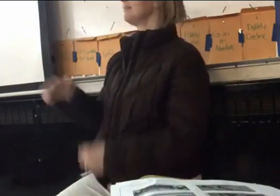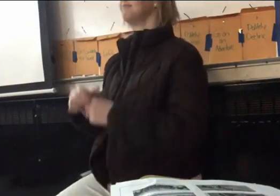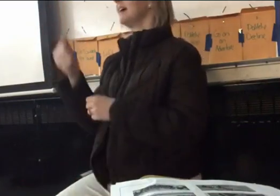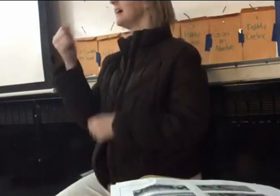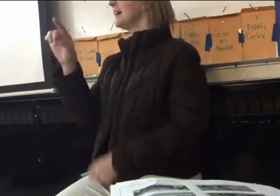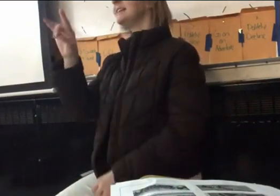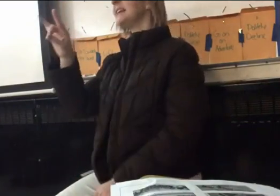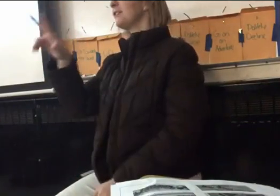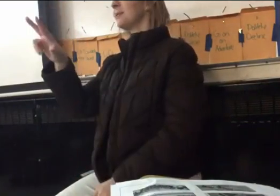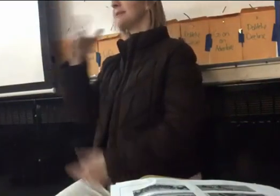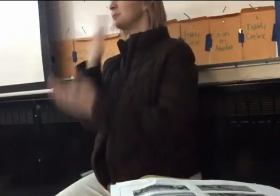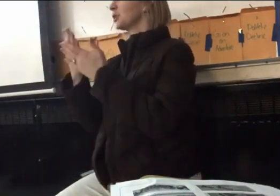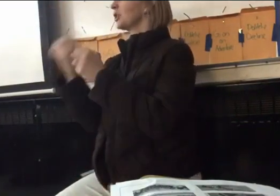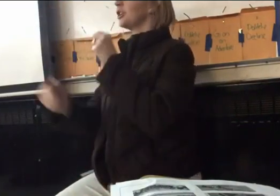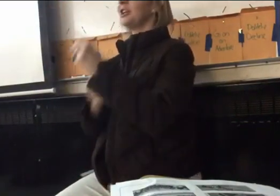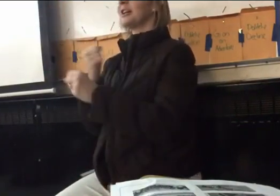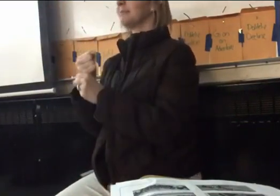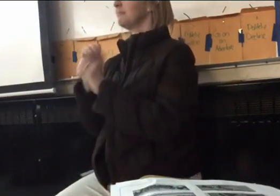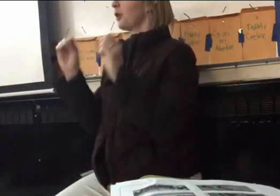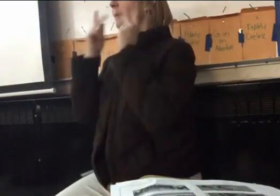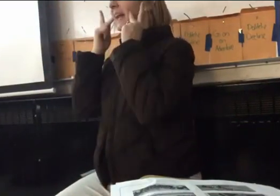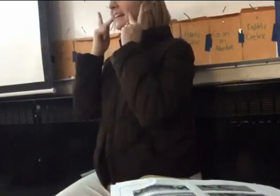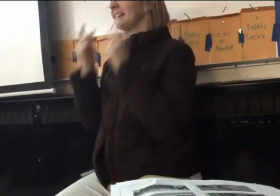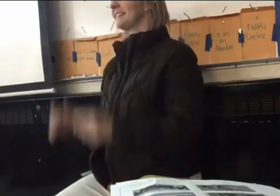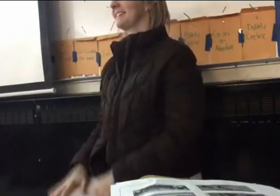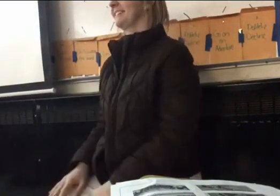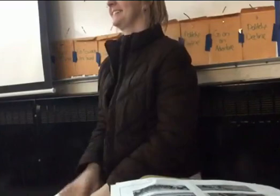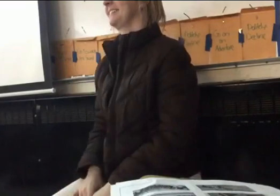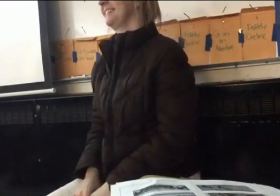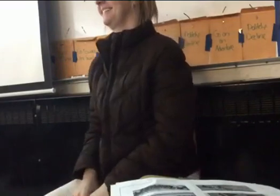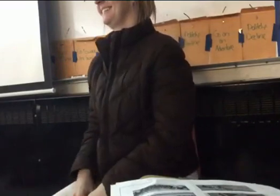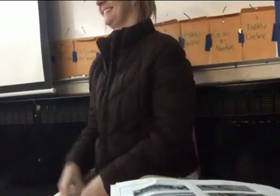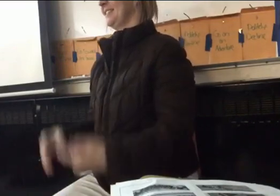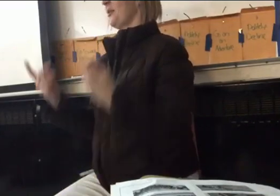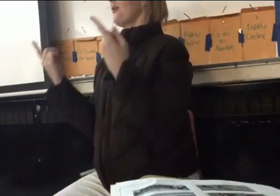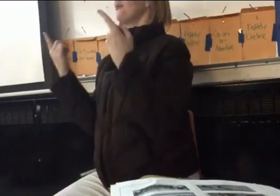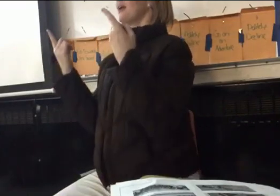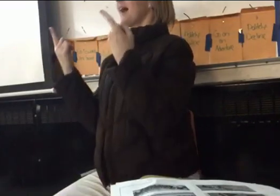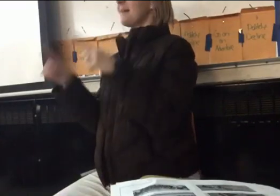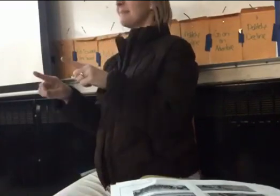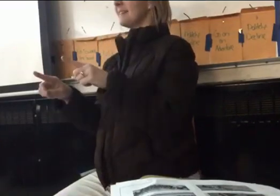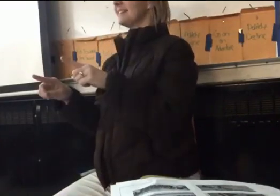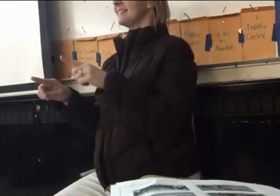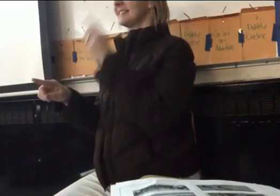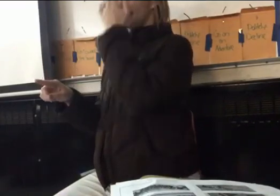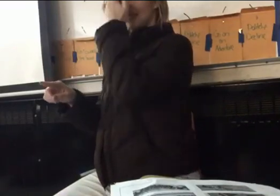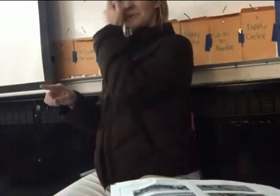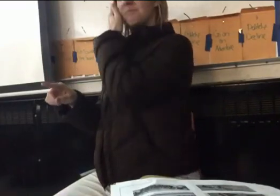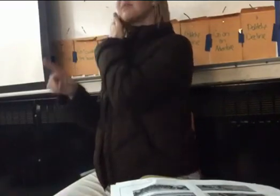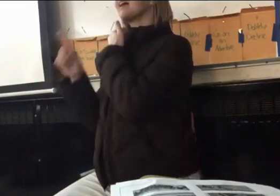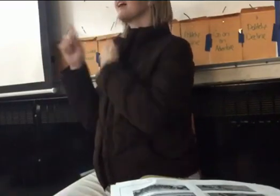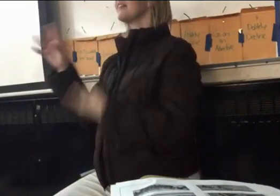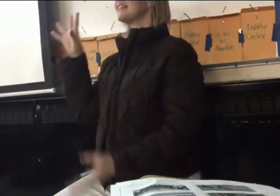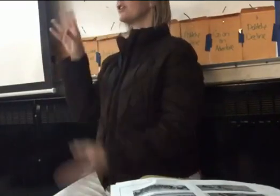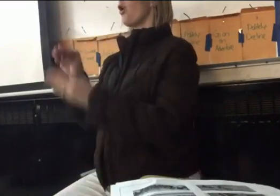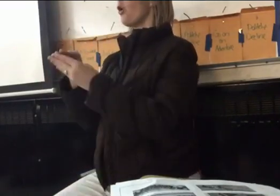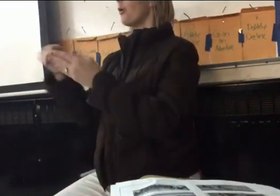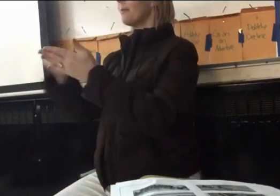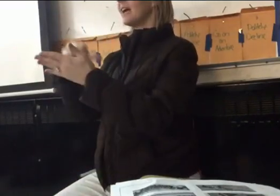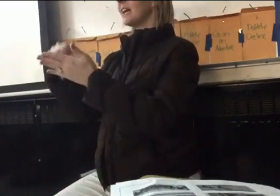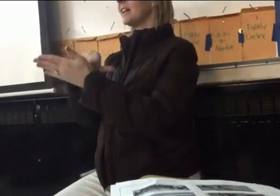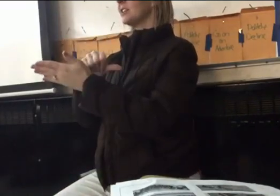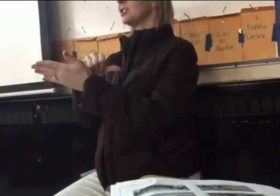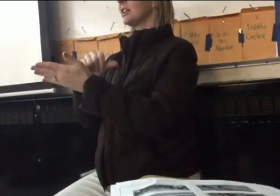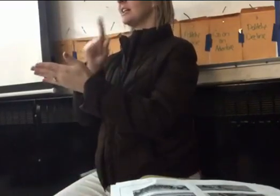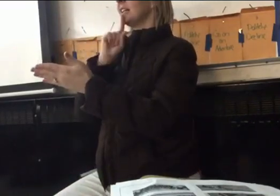1883 was a good year. Yeah. Now what happens basically is that this whole page is contextualized